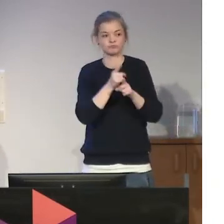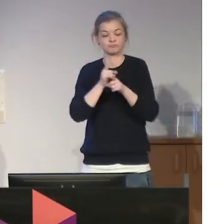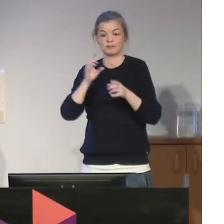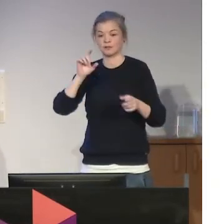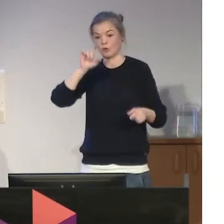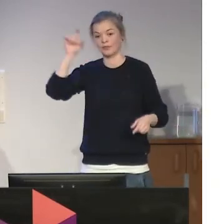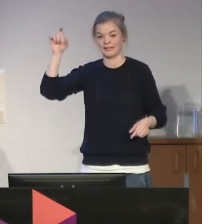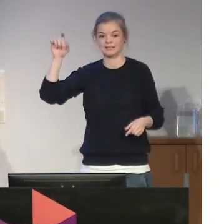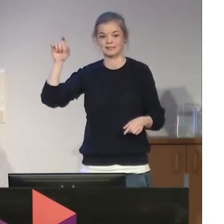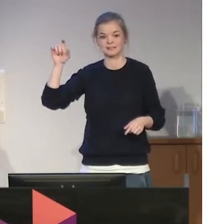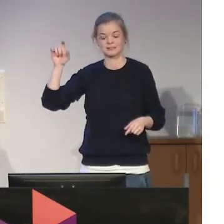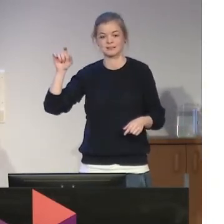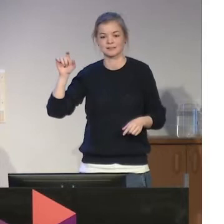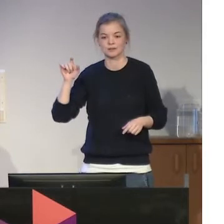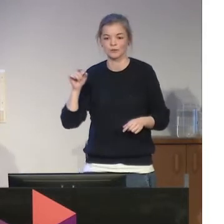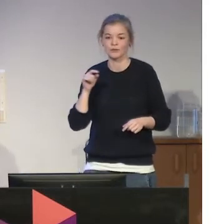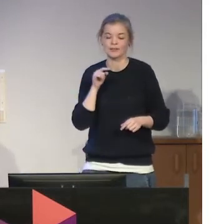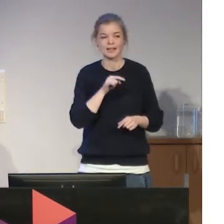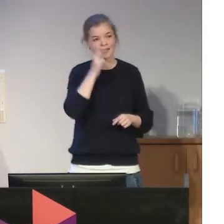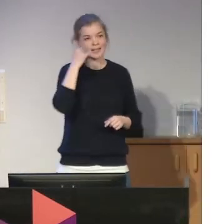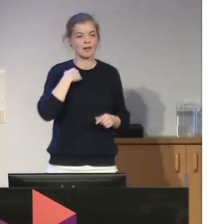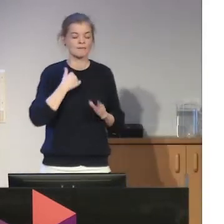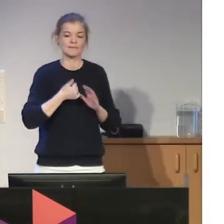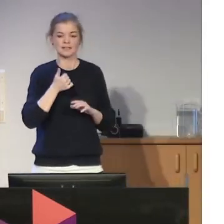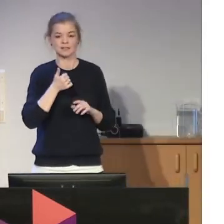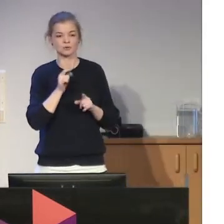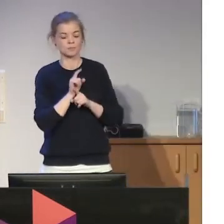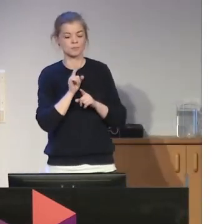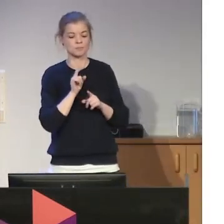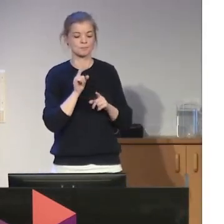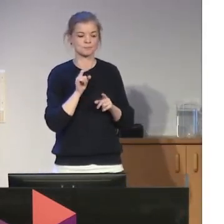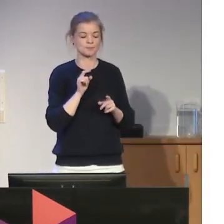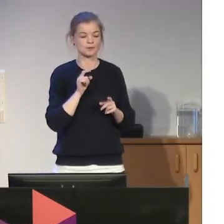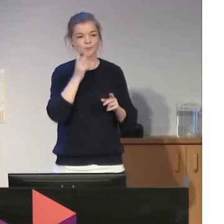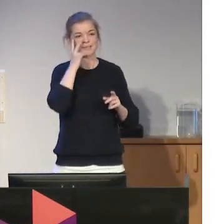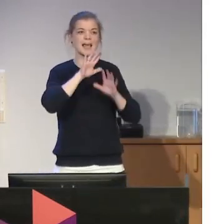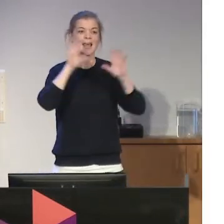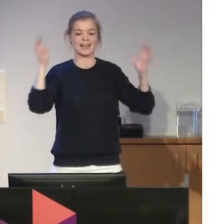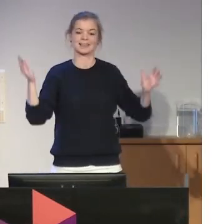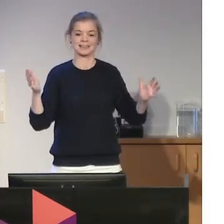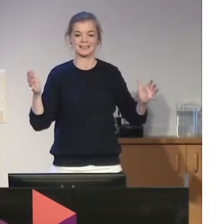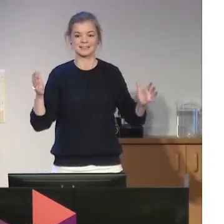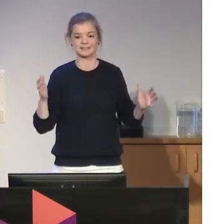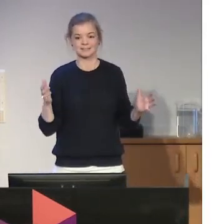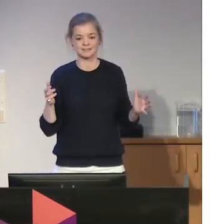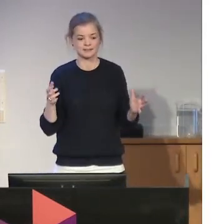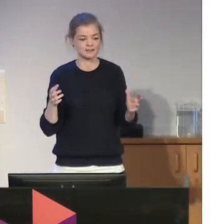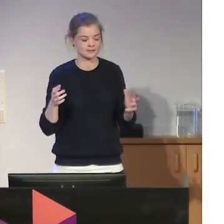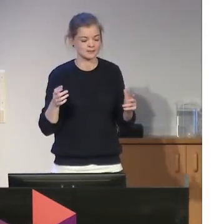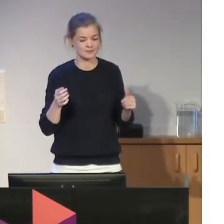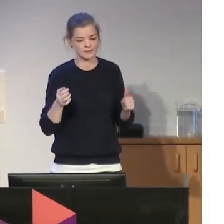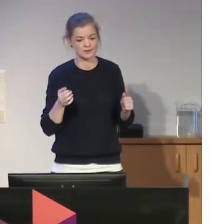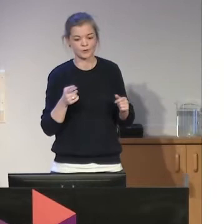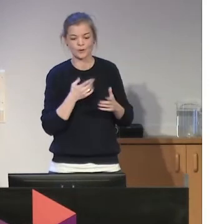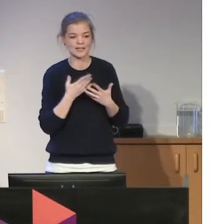They can have different meanings in one sign. So it's kind of really important to see the whole